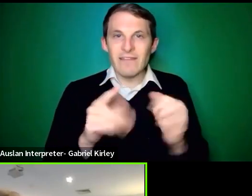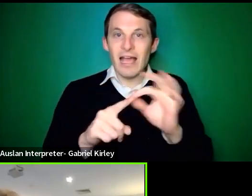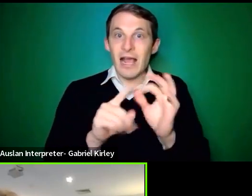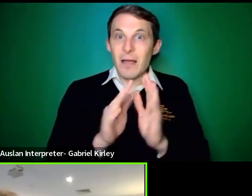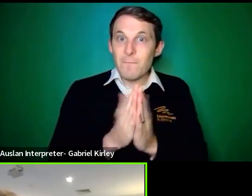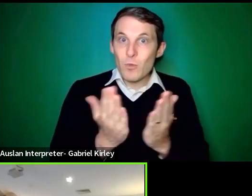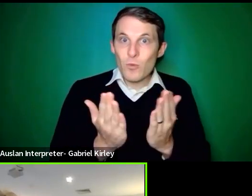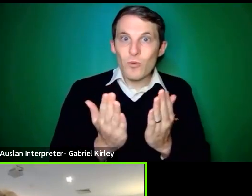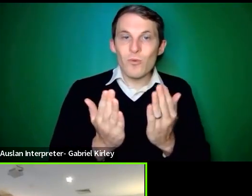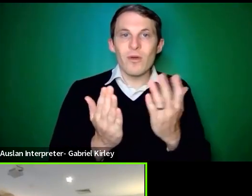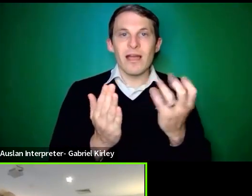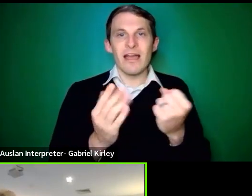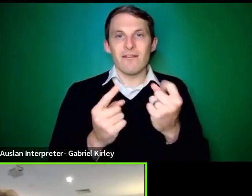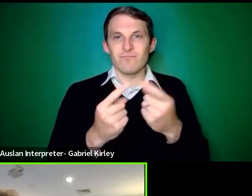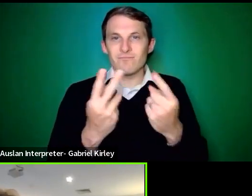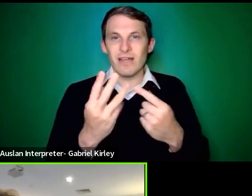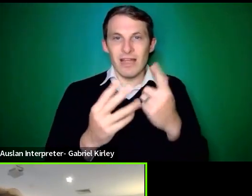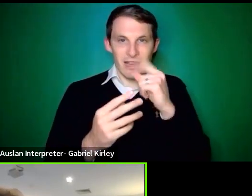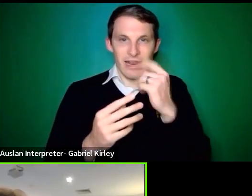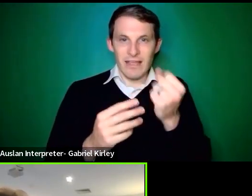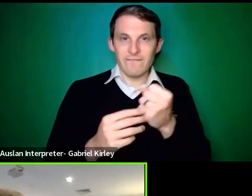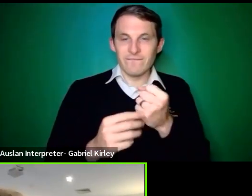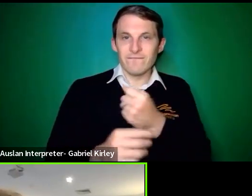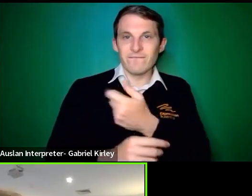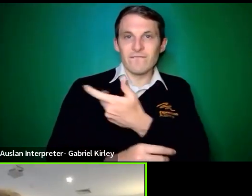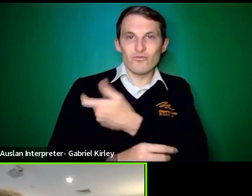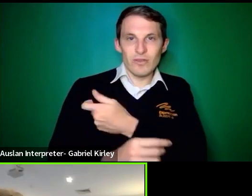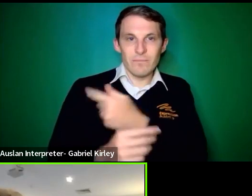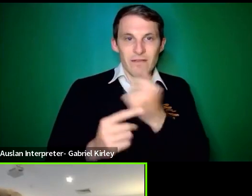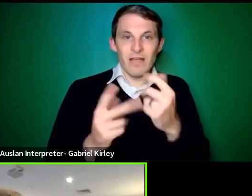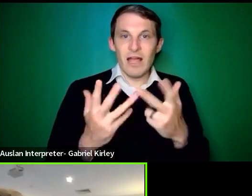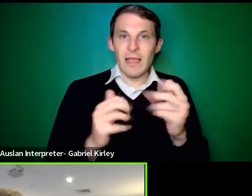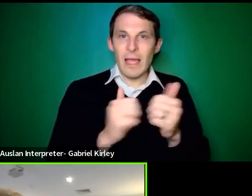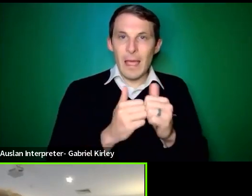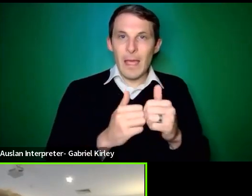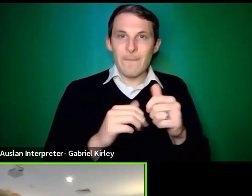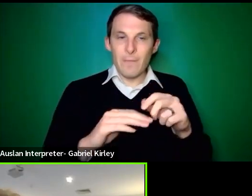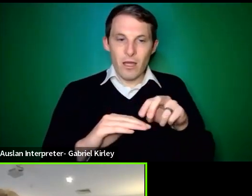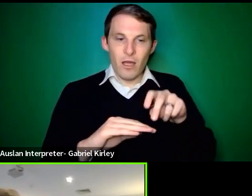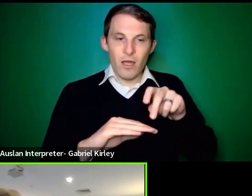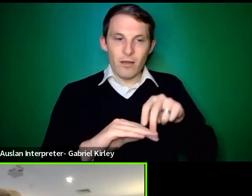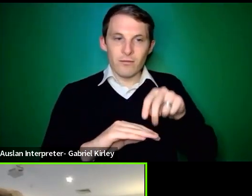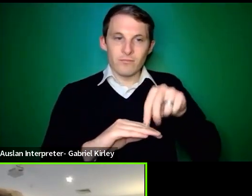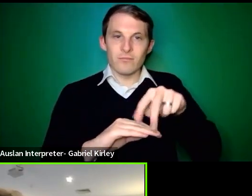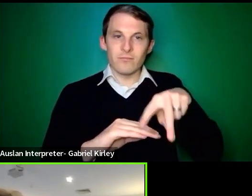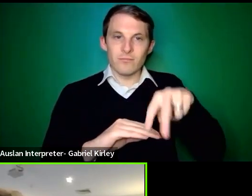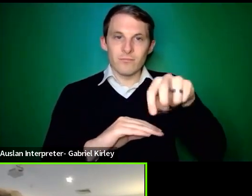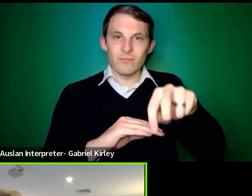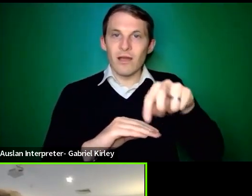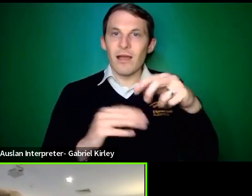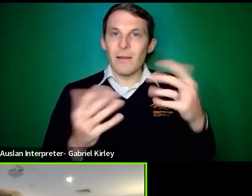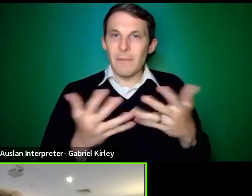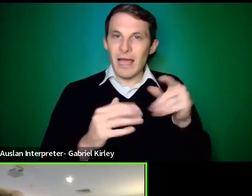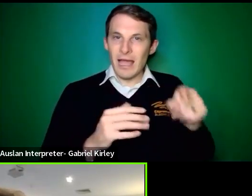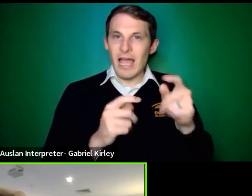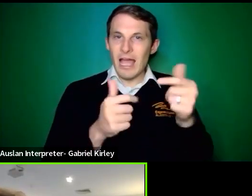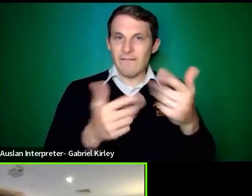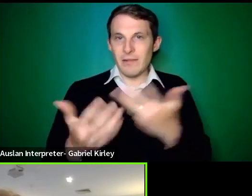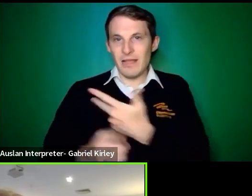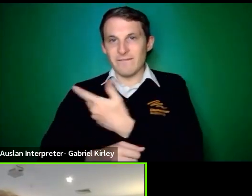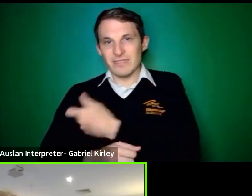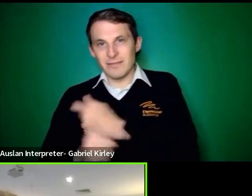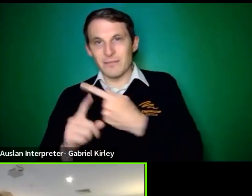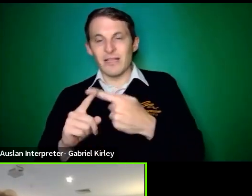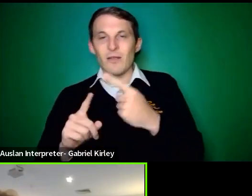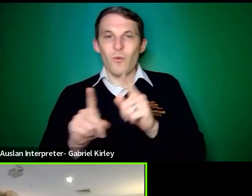jab done pack that they carry with them through. There's hopscotch that they can go through once they've had their vaccine, and then they can